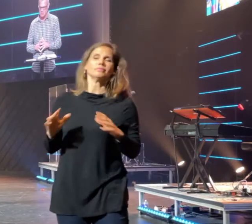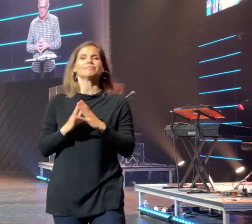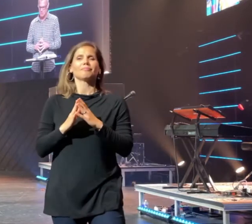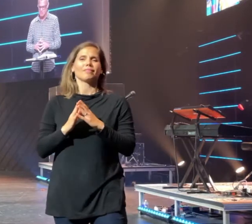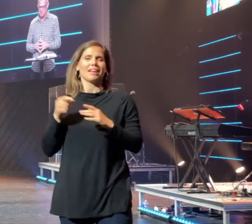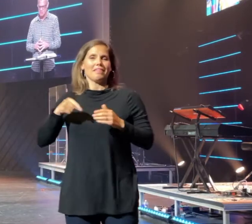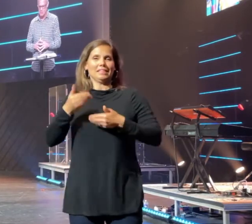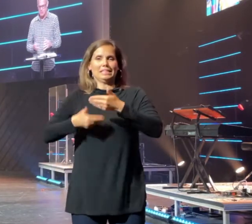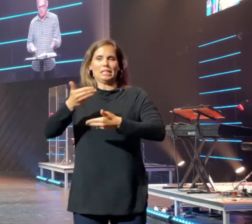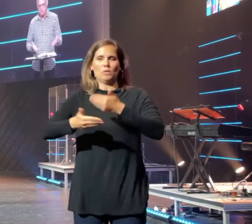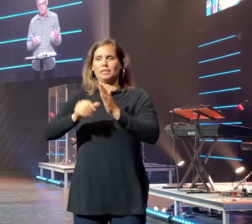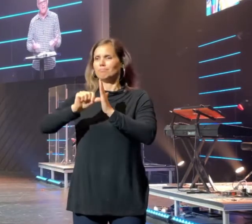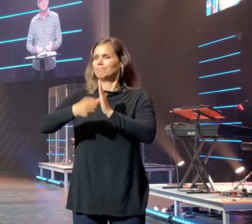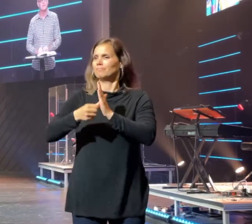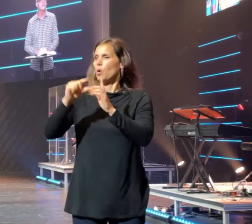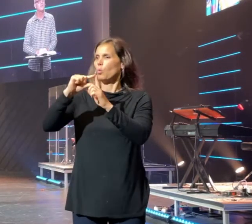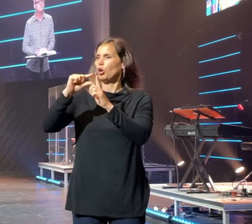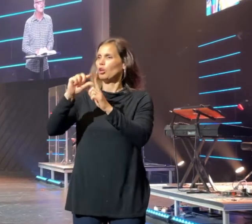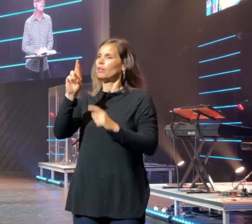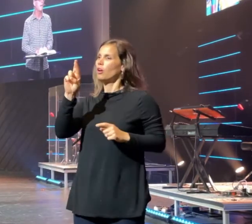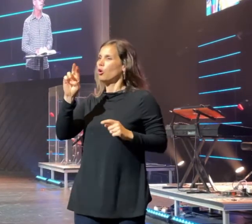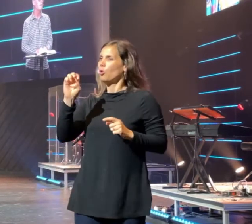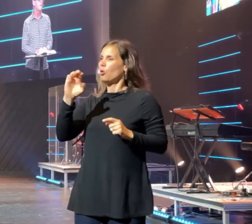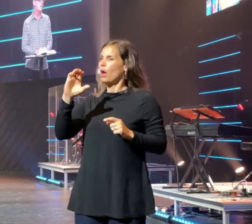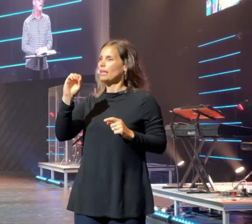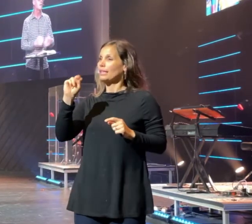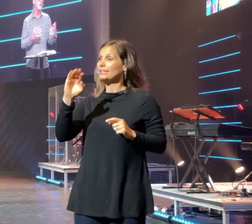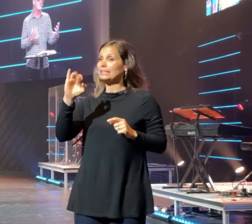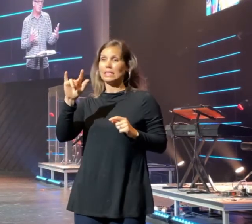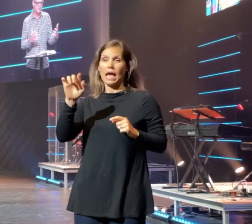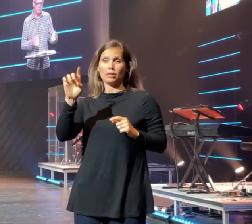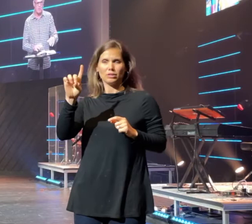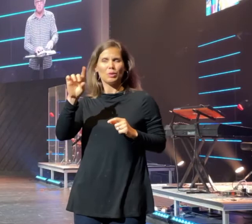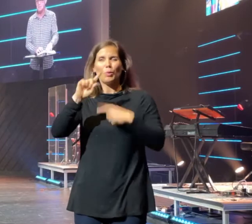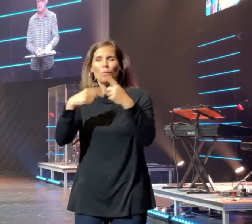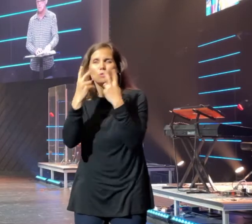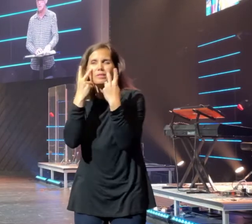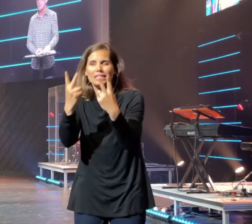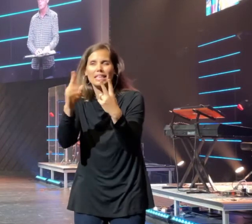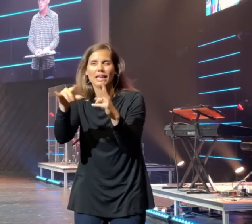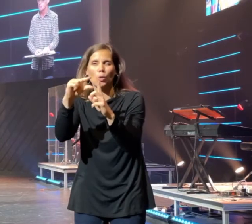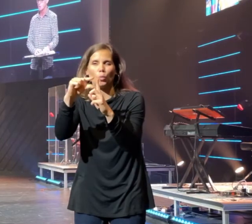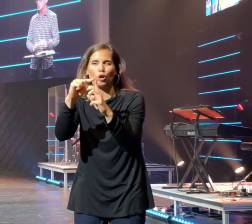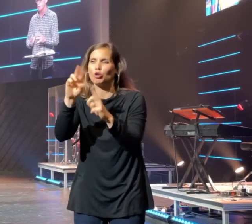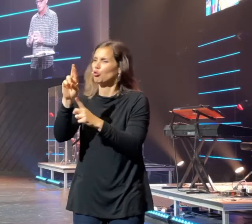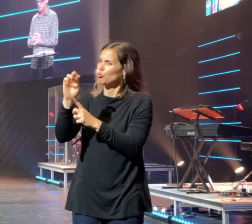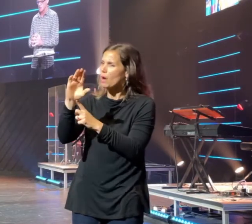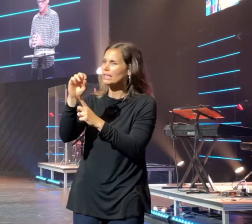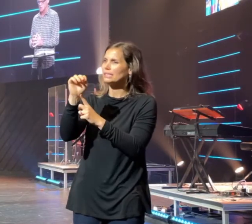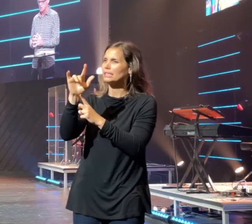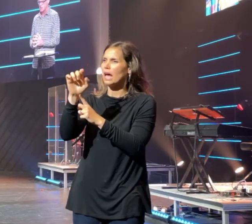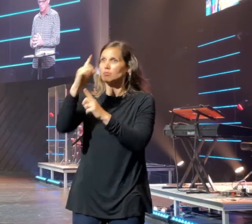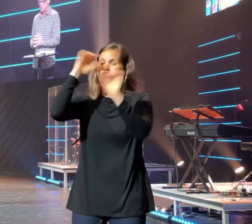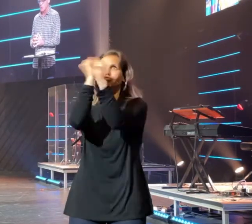of this series, evokes a lot of different meaning in our day, especially, right? Immediately, you think of racial